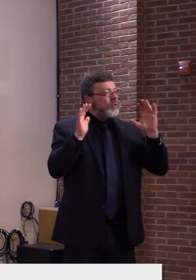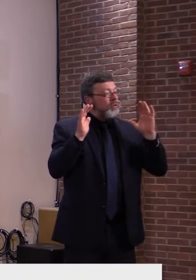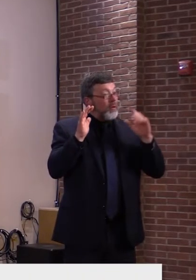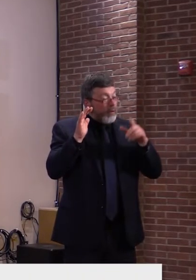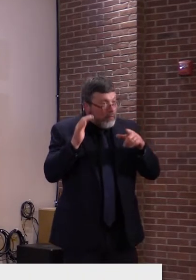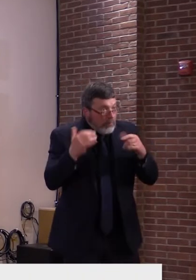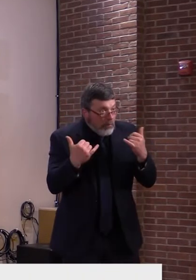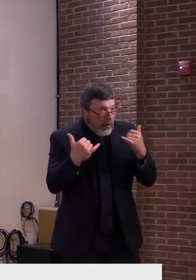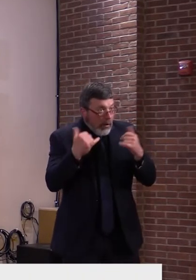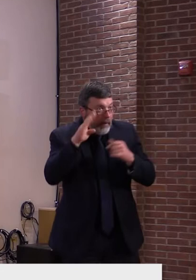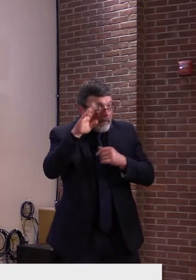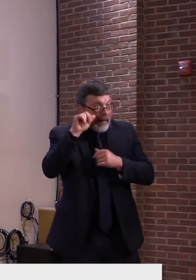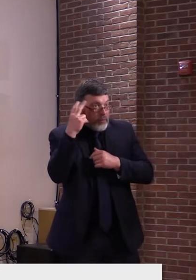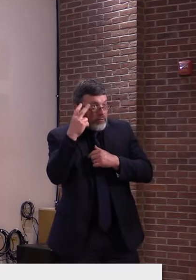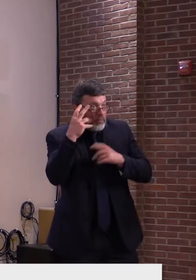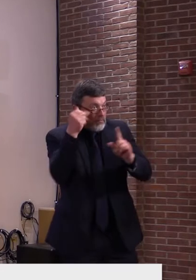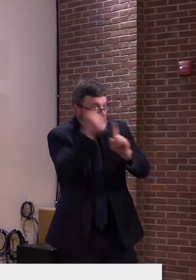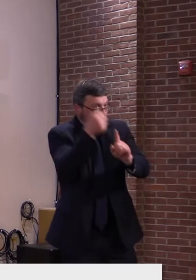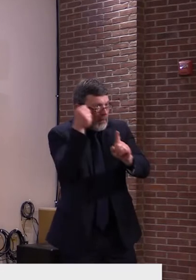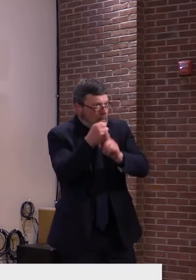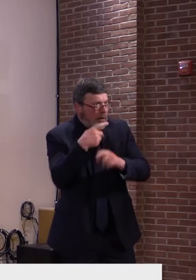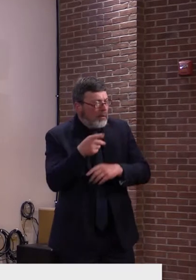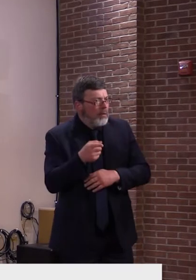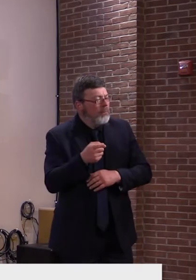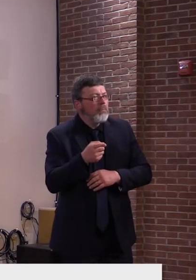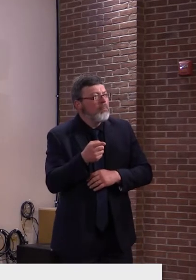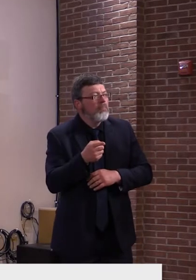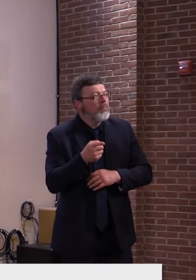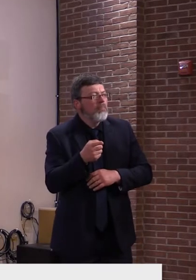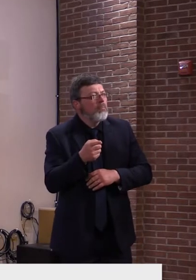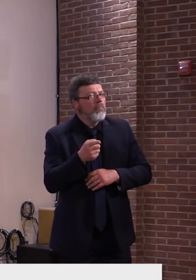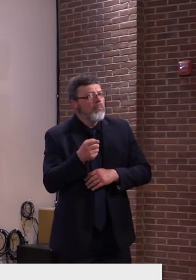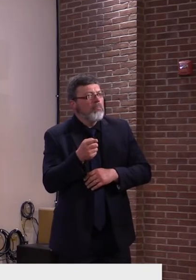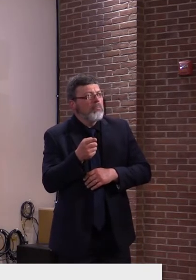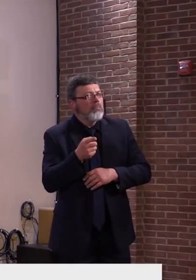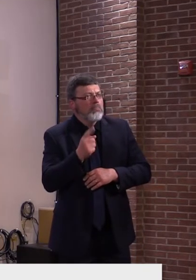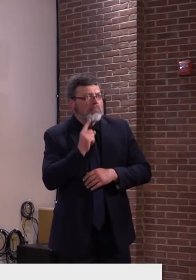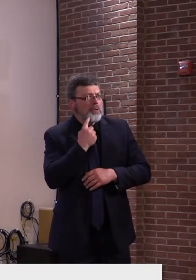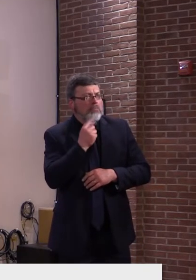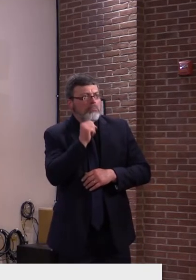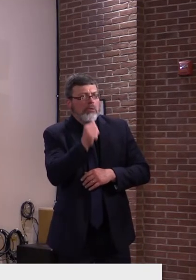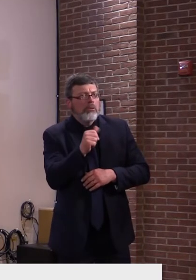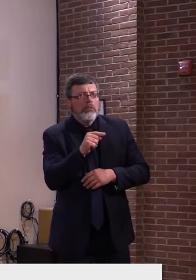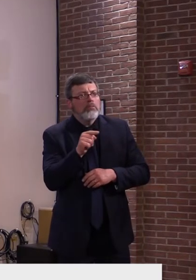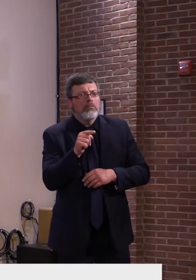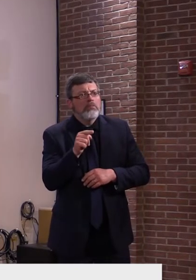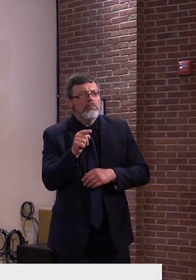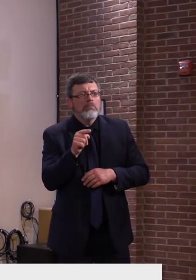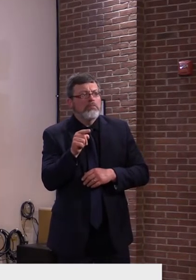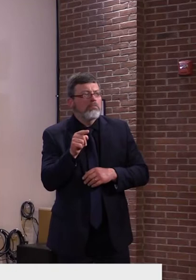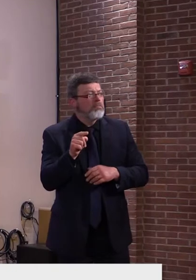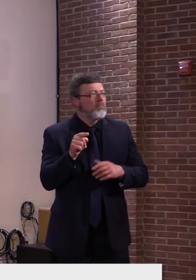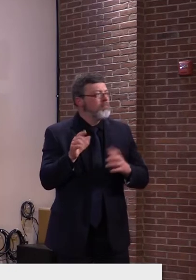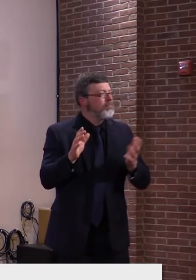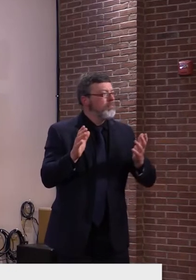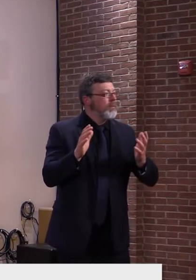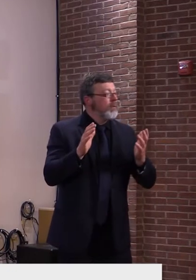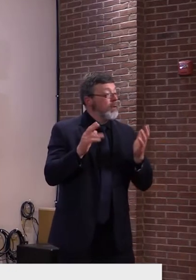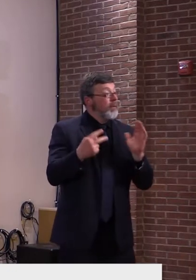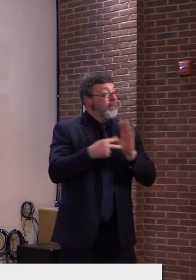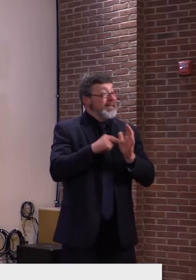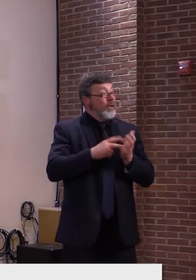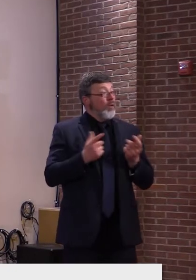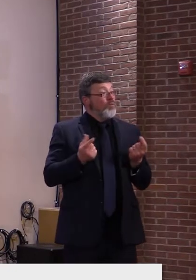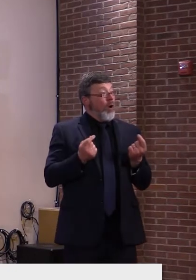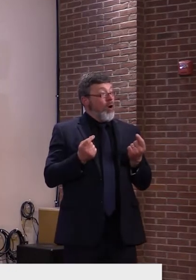not experiencing severe effects from this disease. This is now referred to as the decoupling